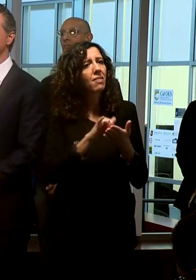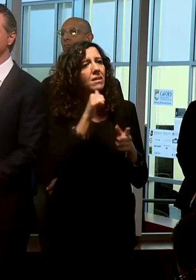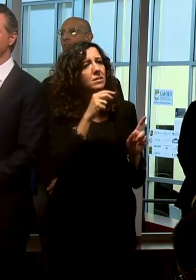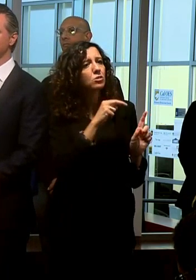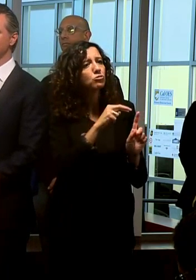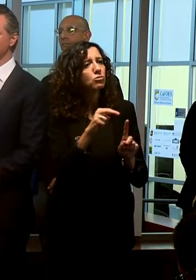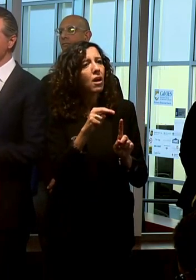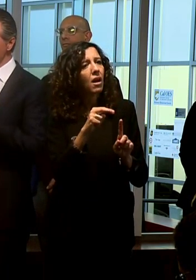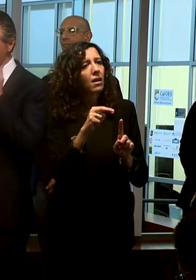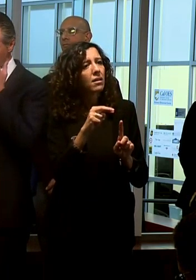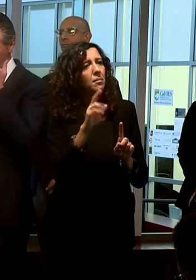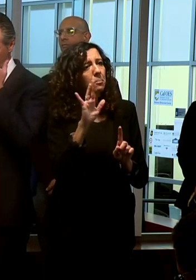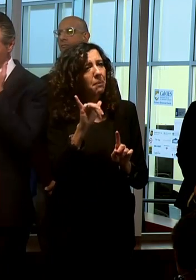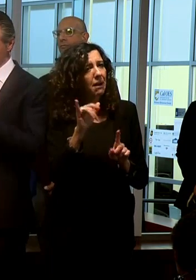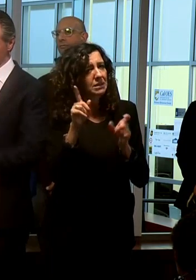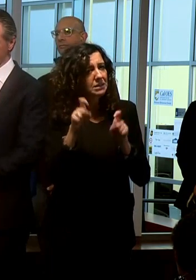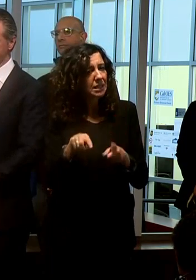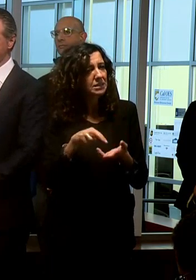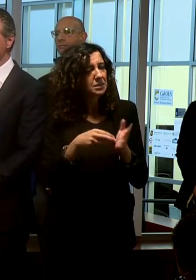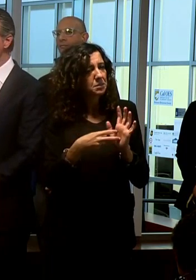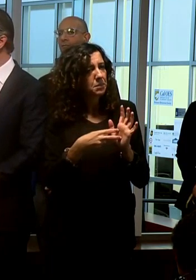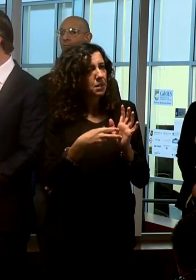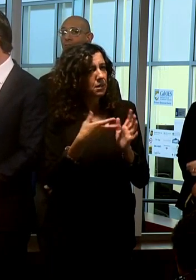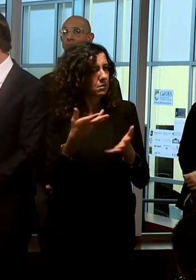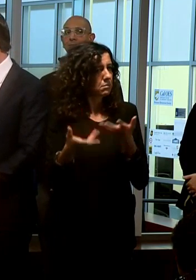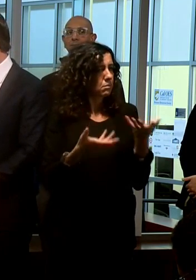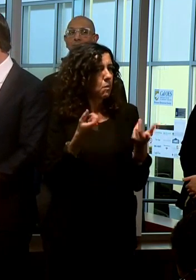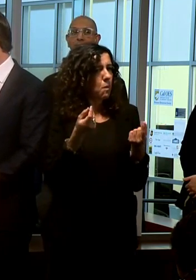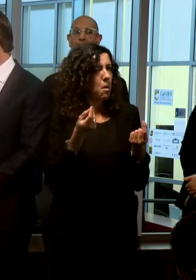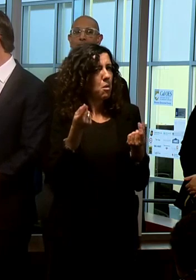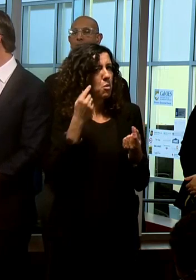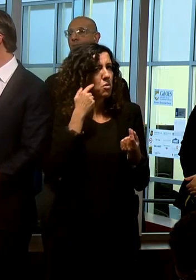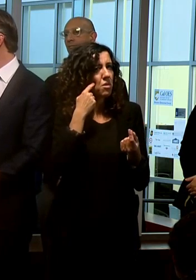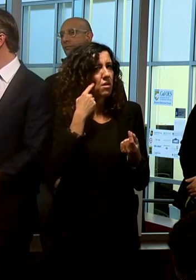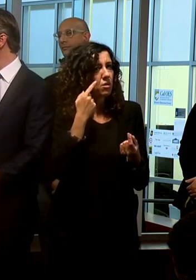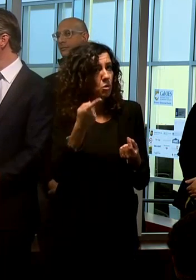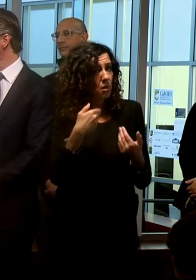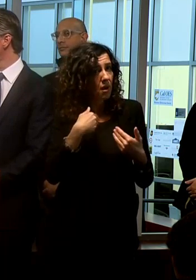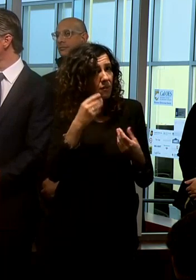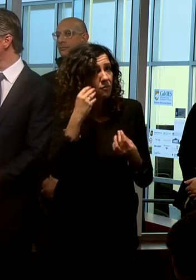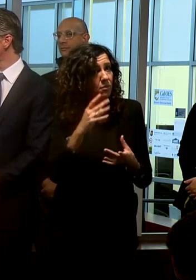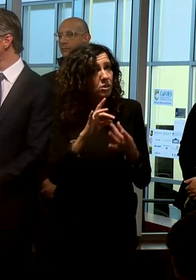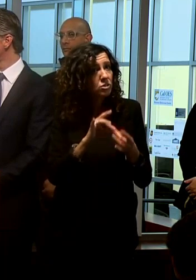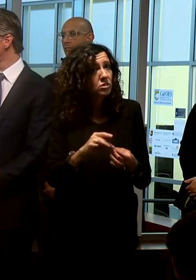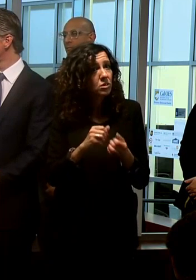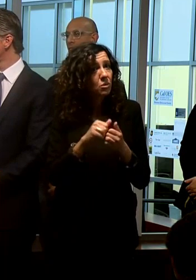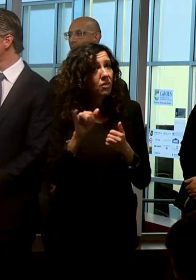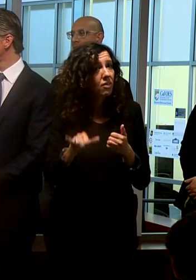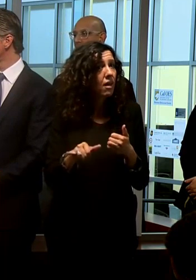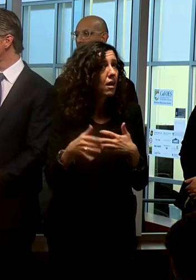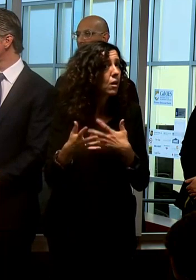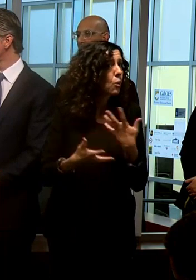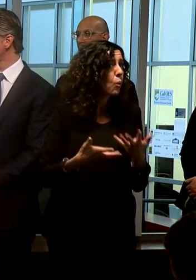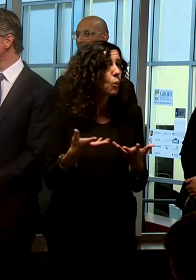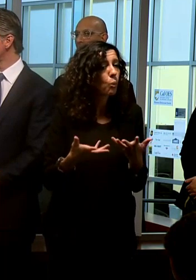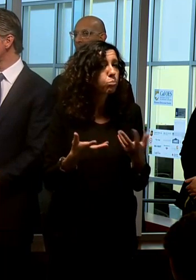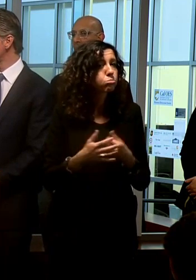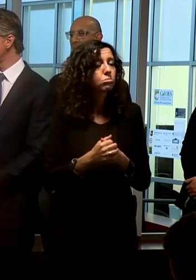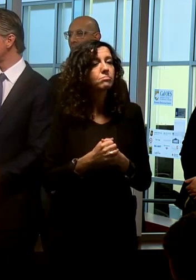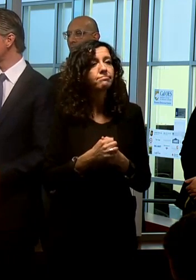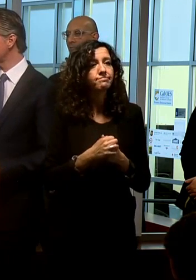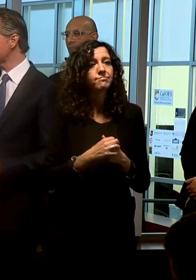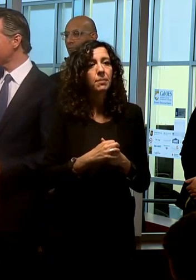actual testing. I just want to know if you have information about California on that, on data on California as far as